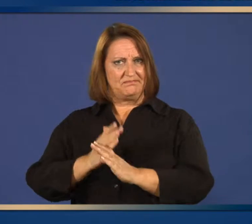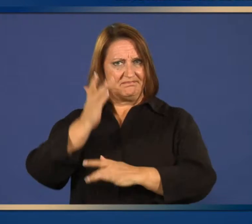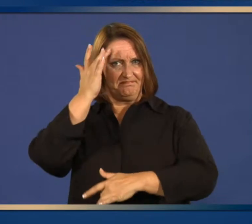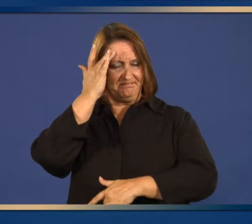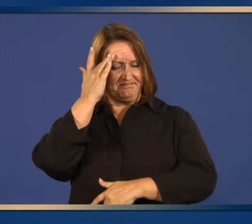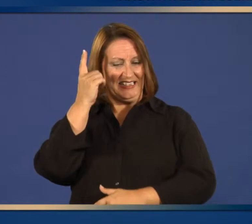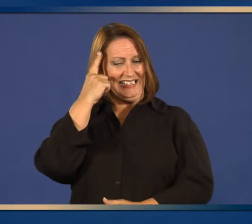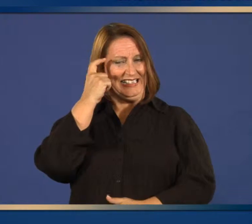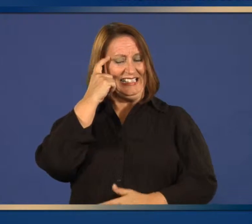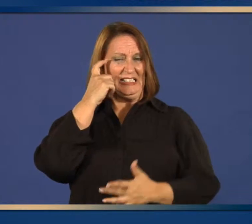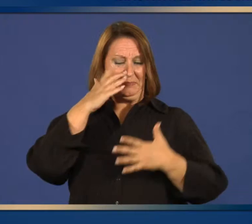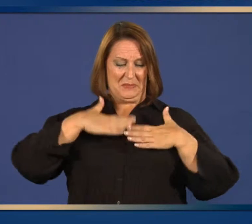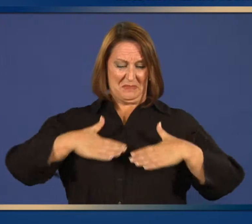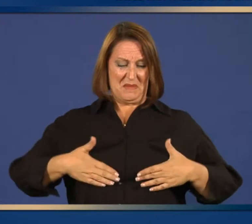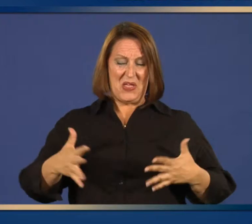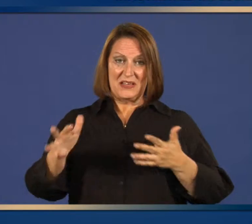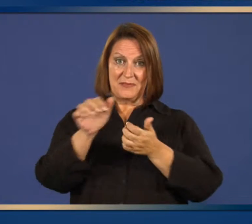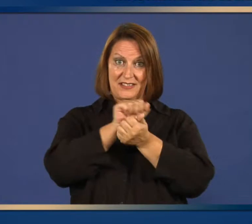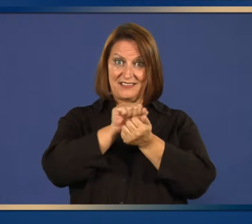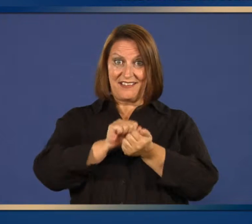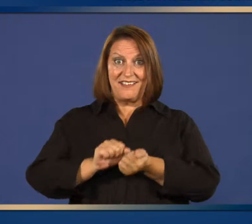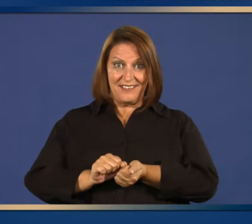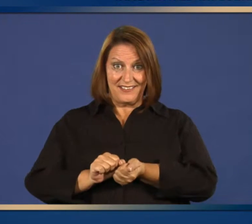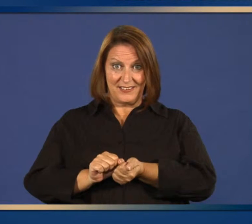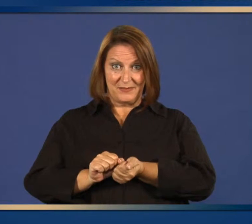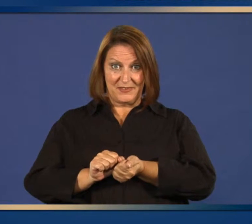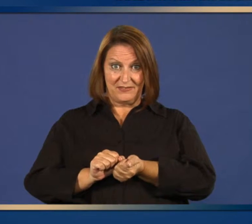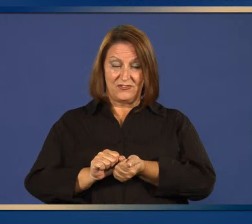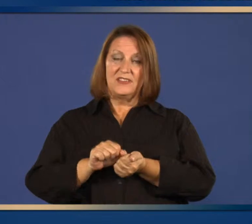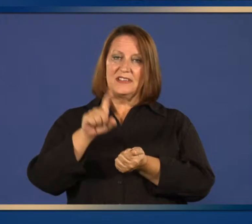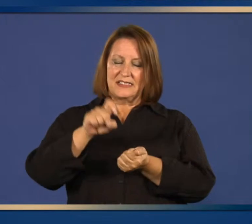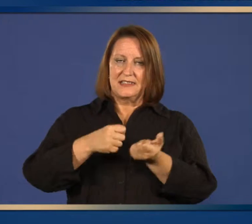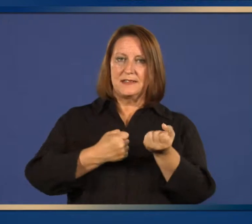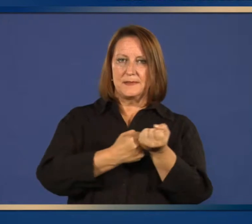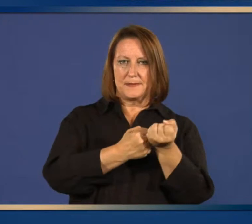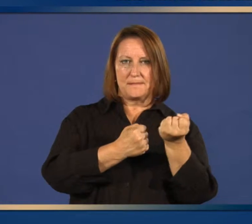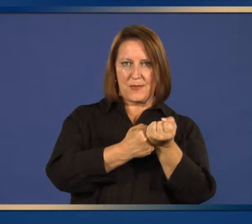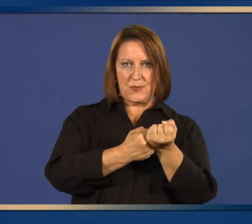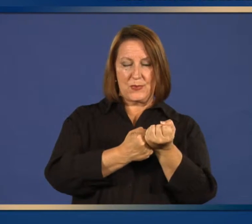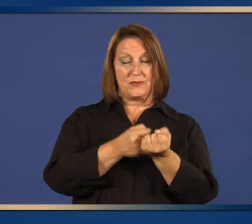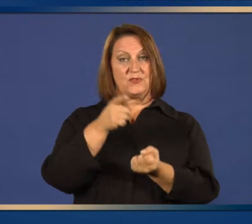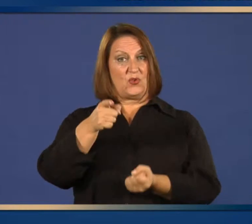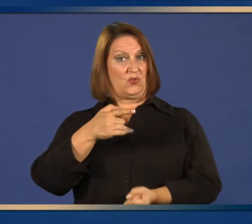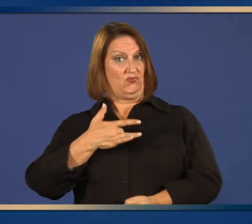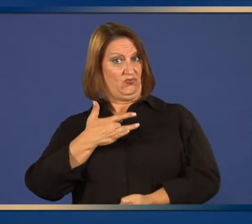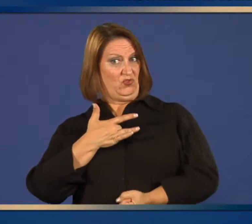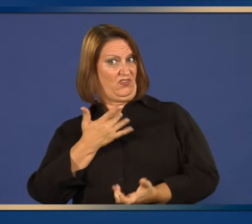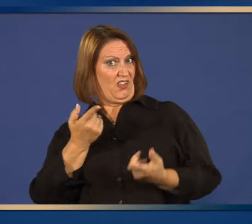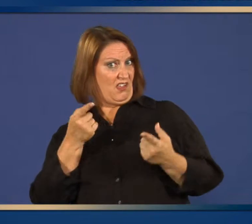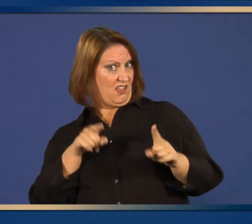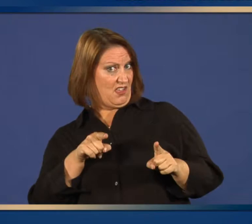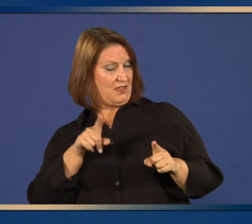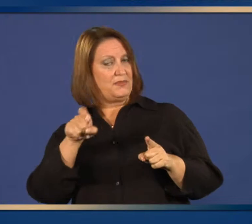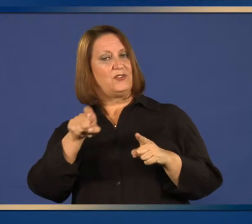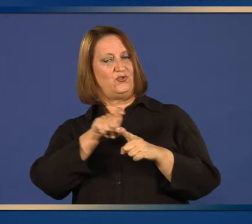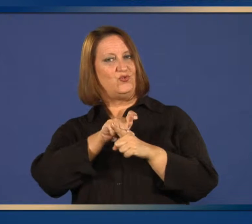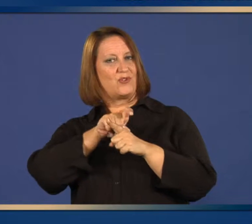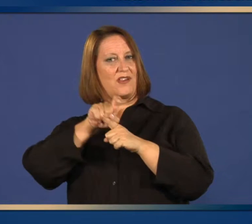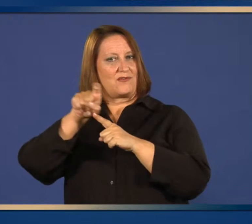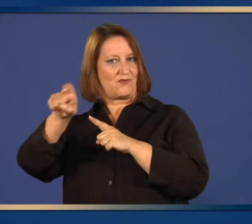People who believe they may have been injured by a vaccine can learn about the program and about filing a